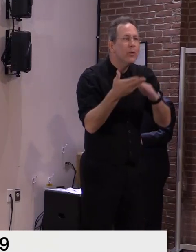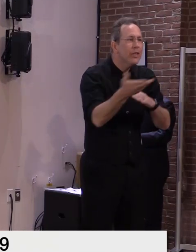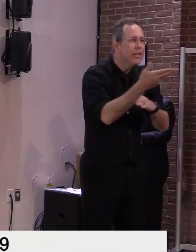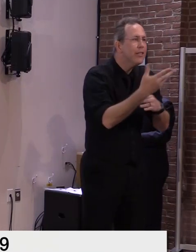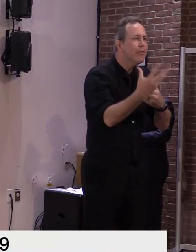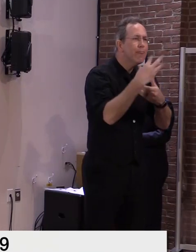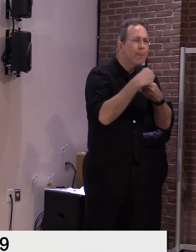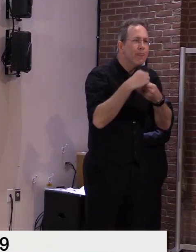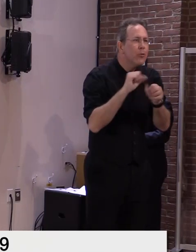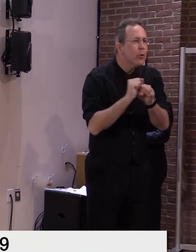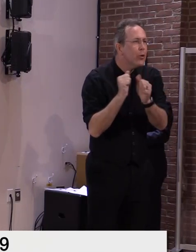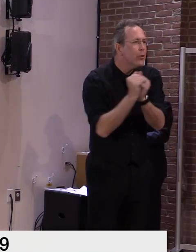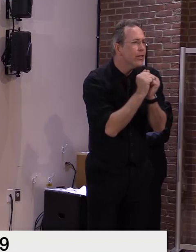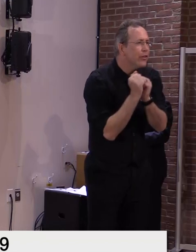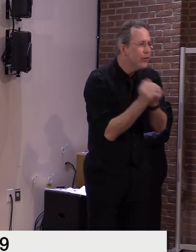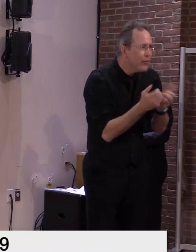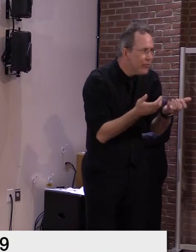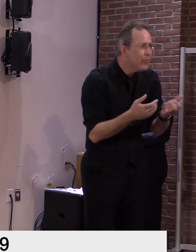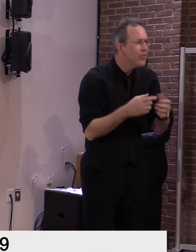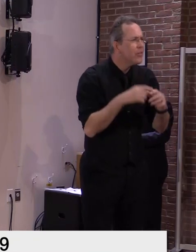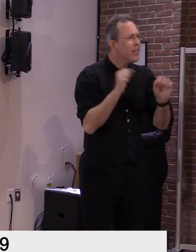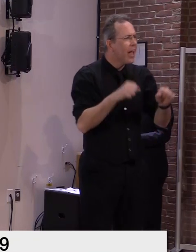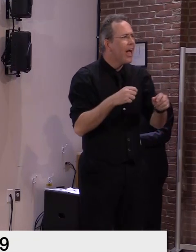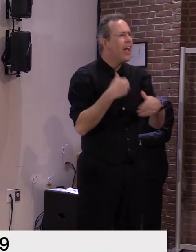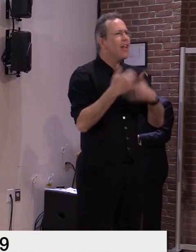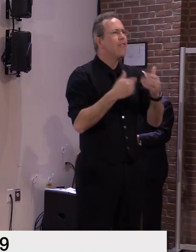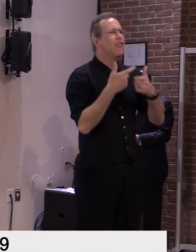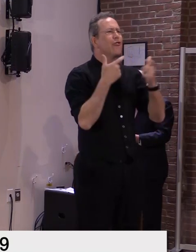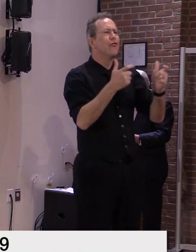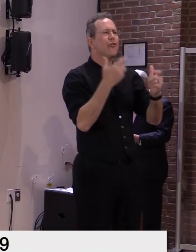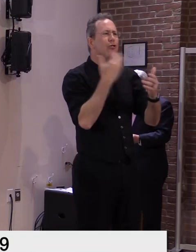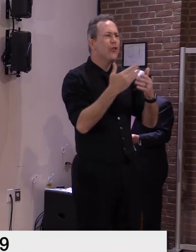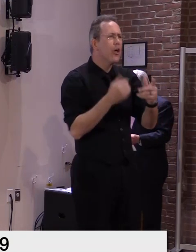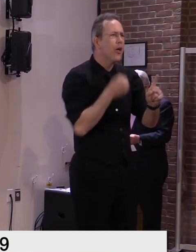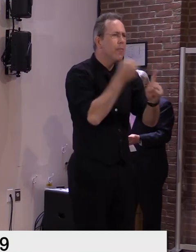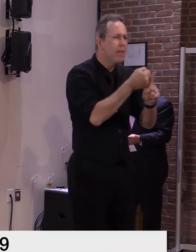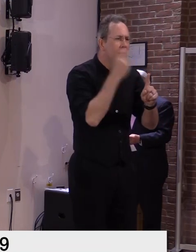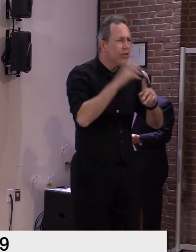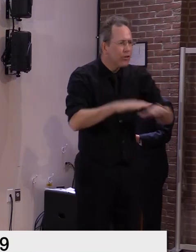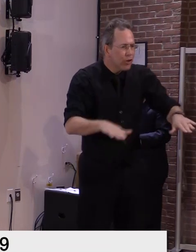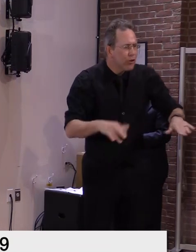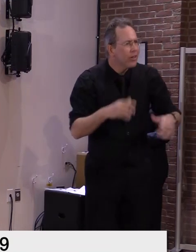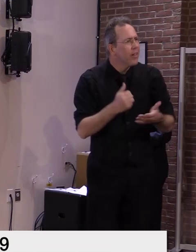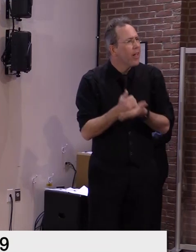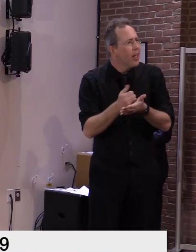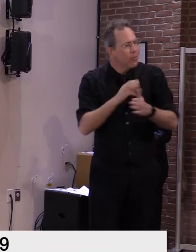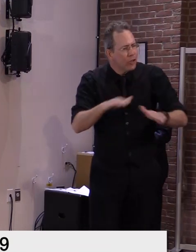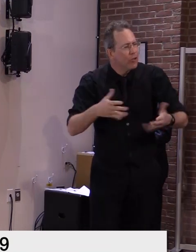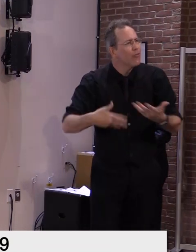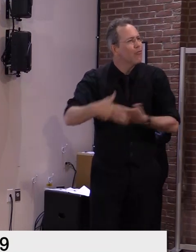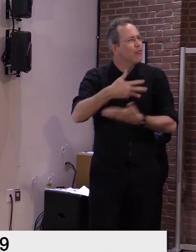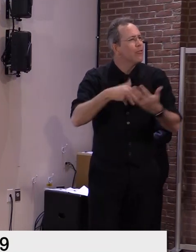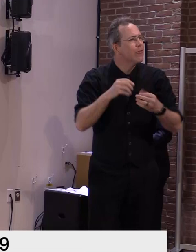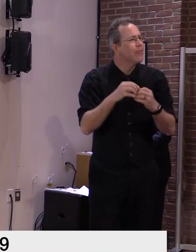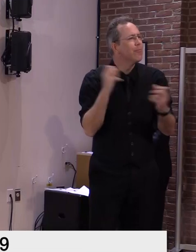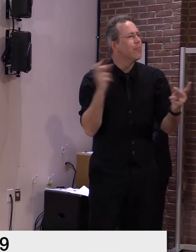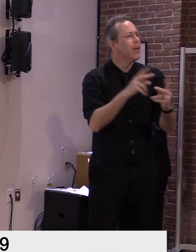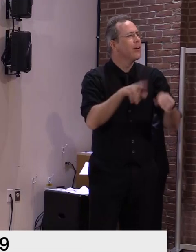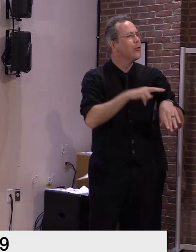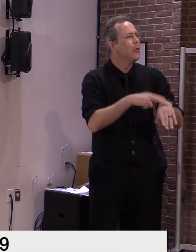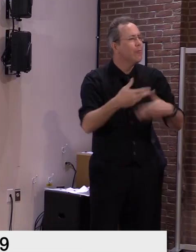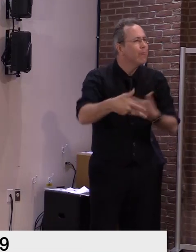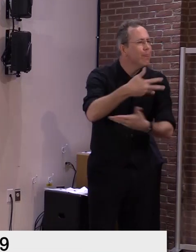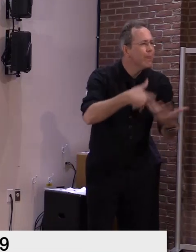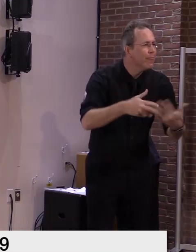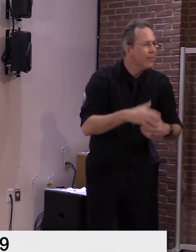we can have a huge impact and help our kids in so many ways. With that, I'll now turn it over to Senator Sanders, who's been